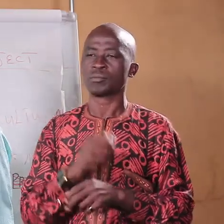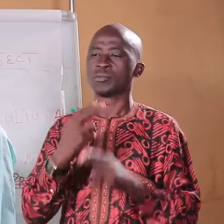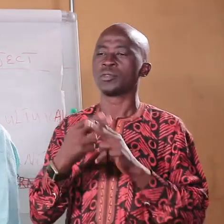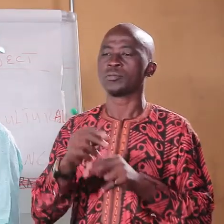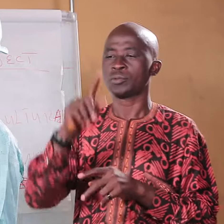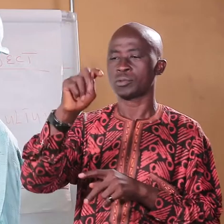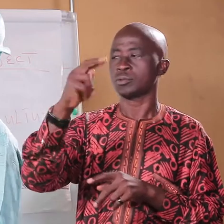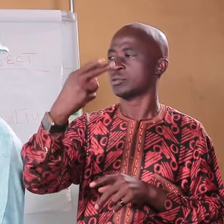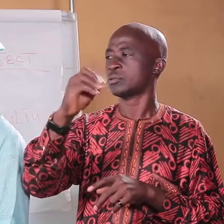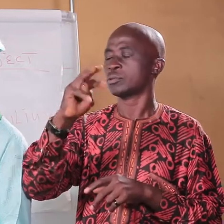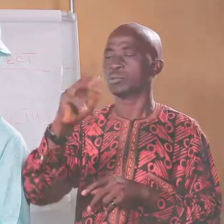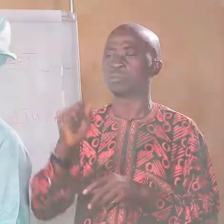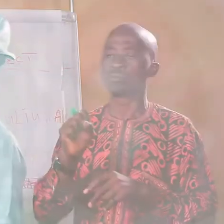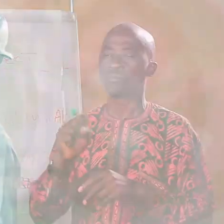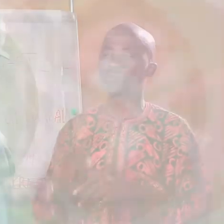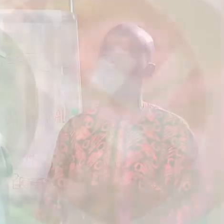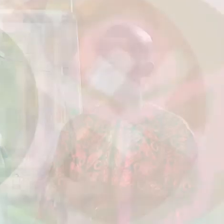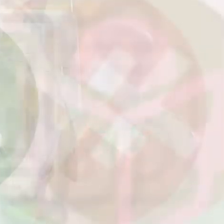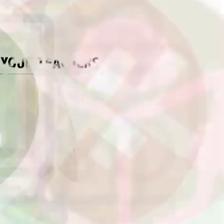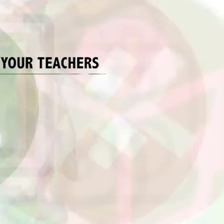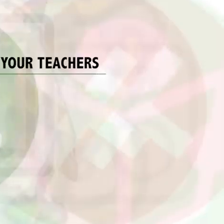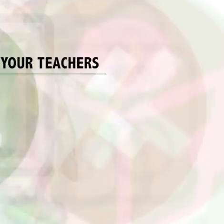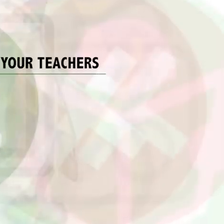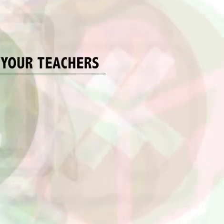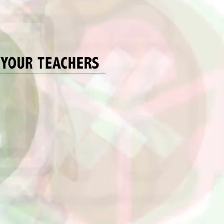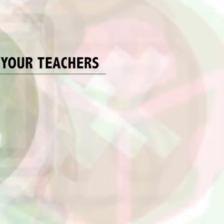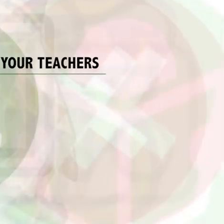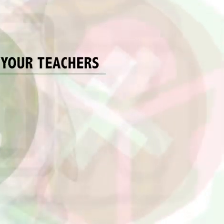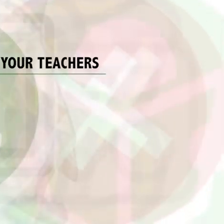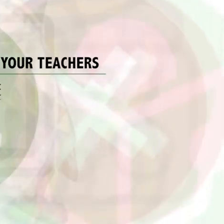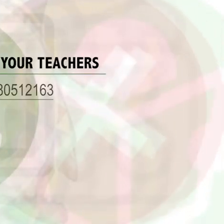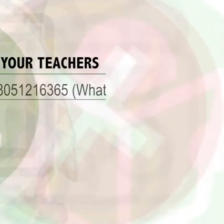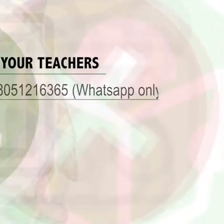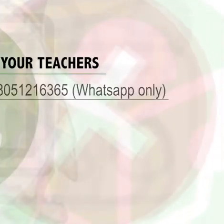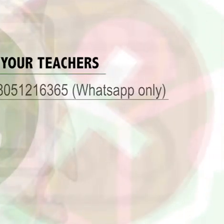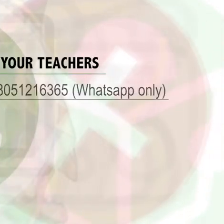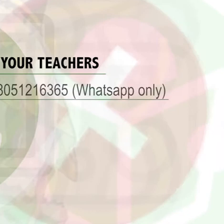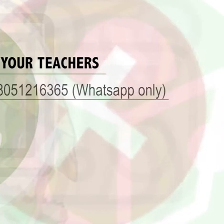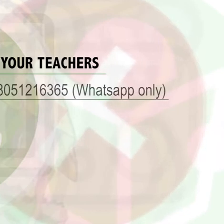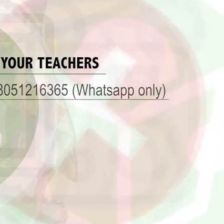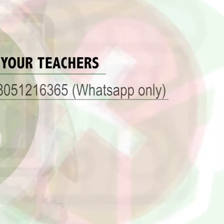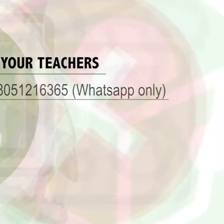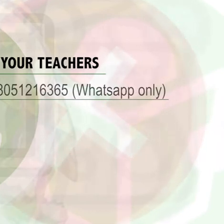remain Master Thomas Peter with the following number: